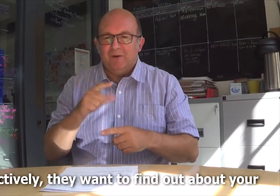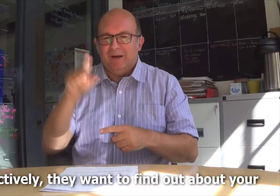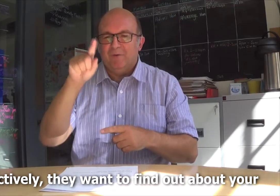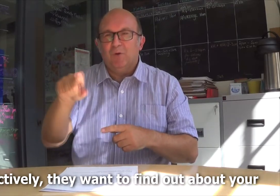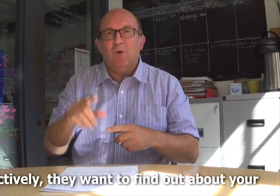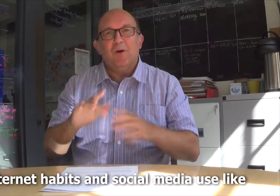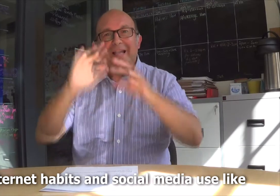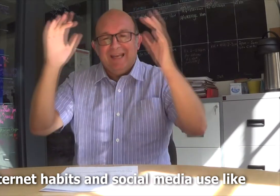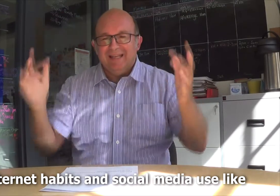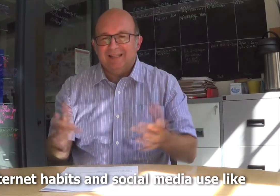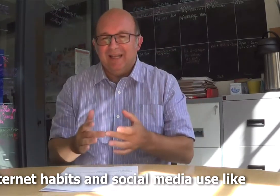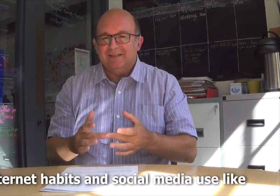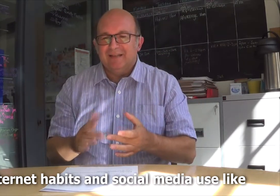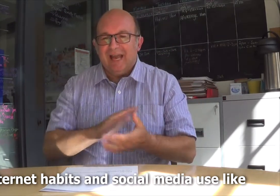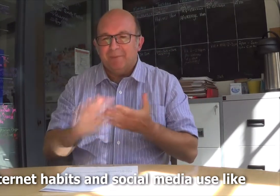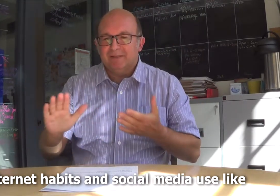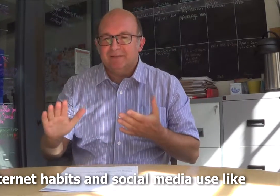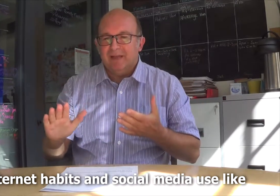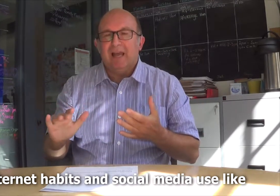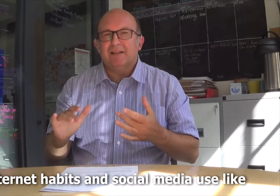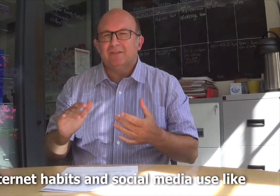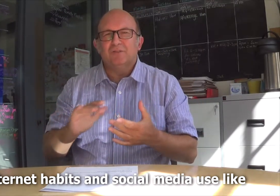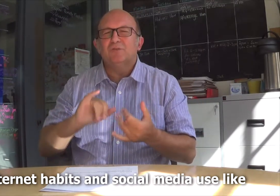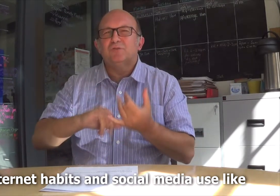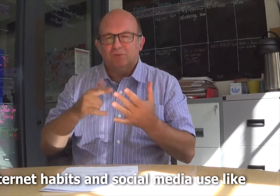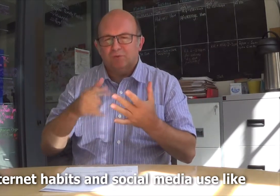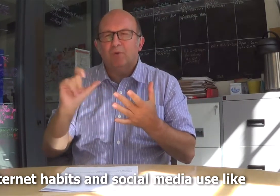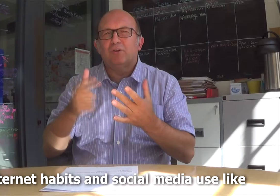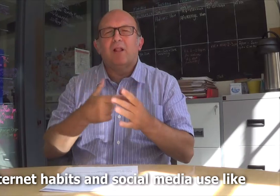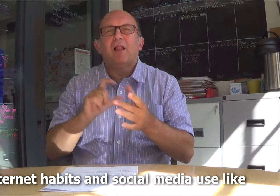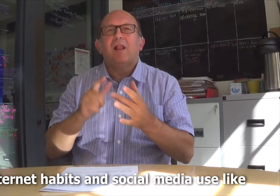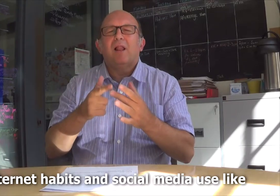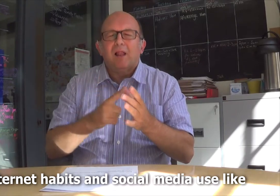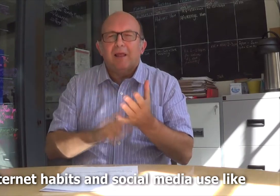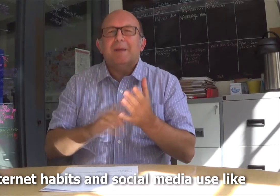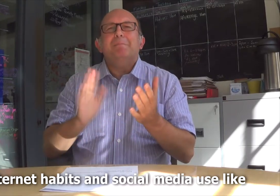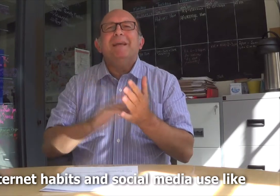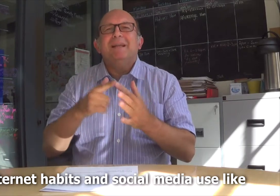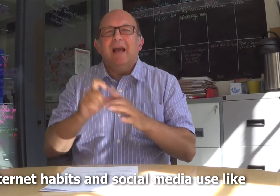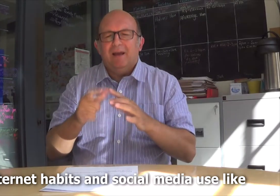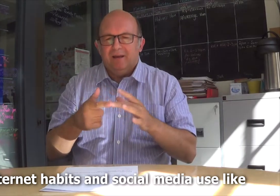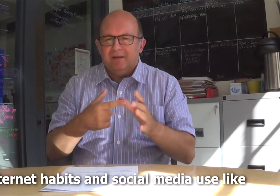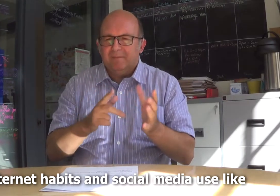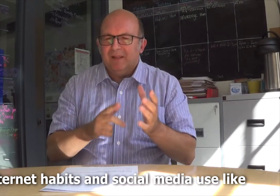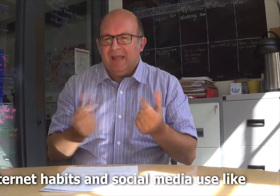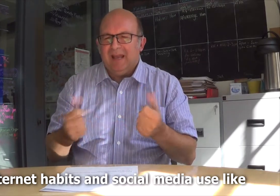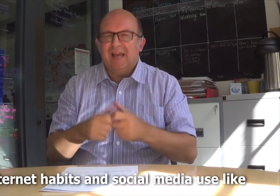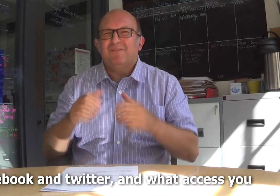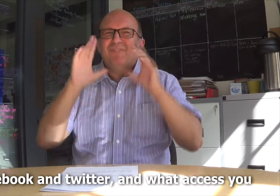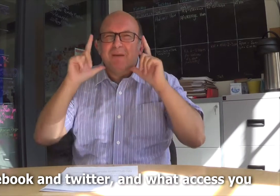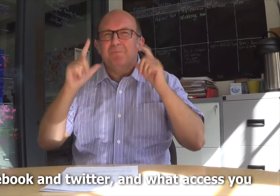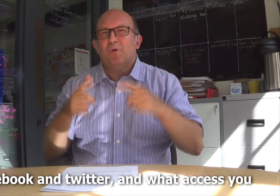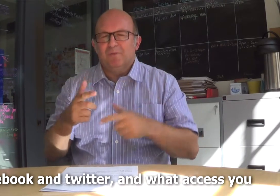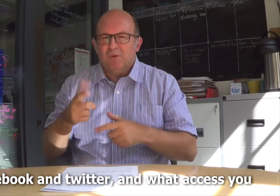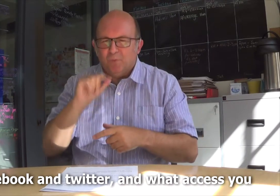find out about your internet habits and social media